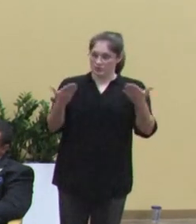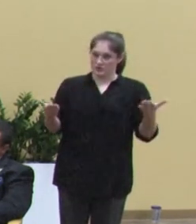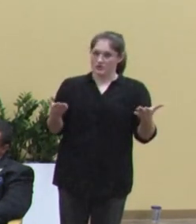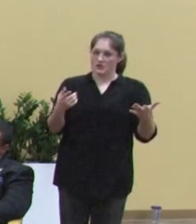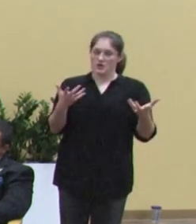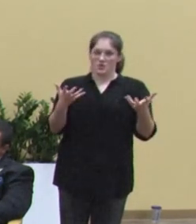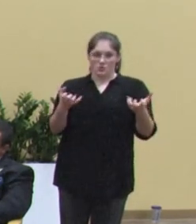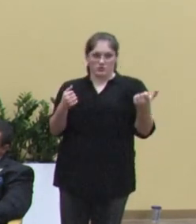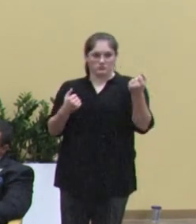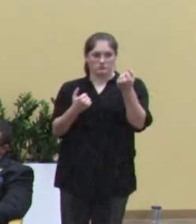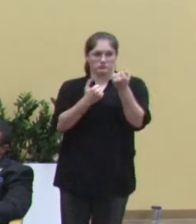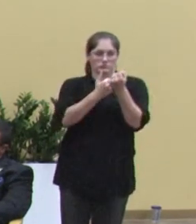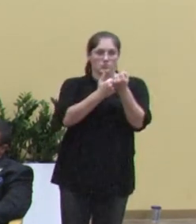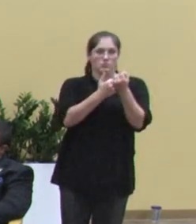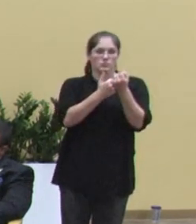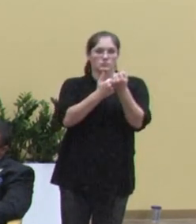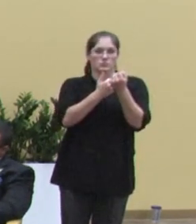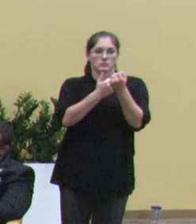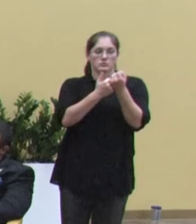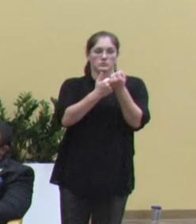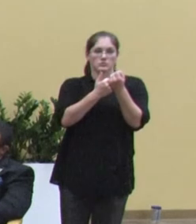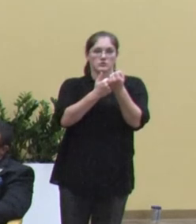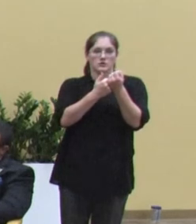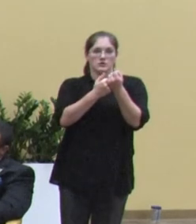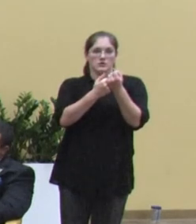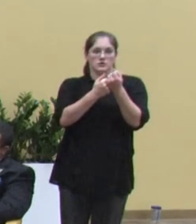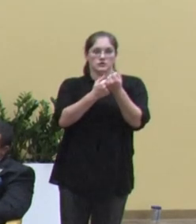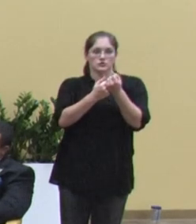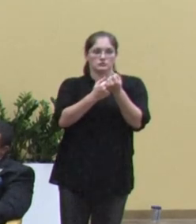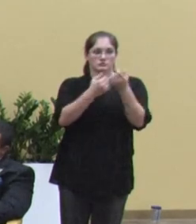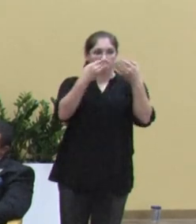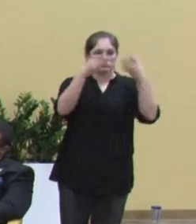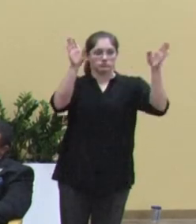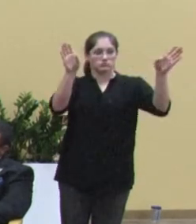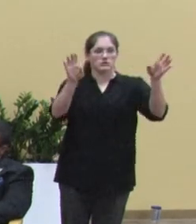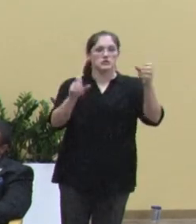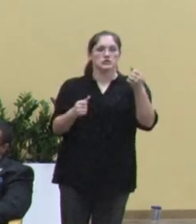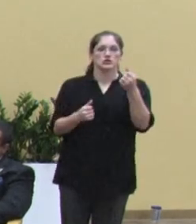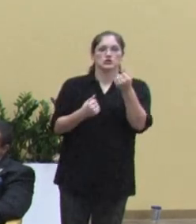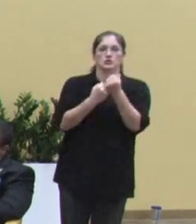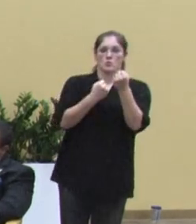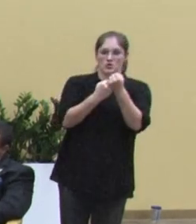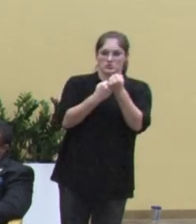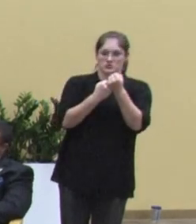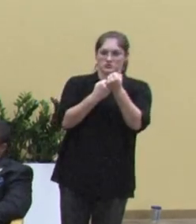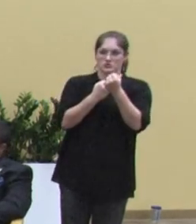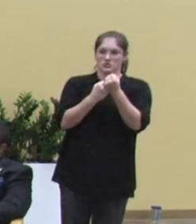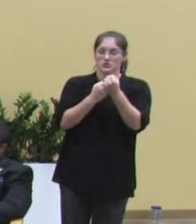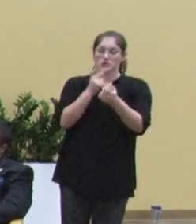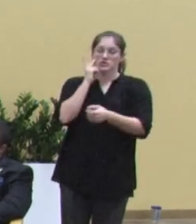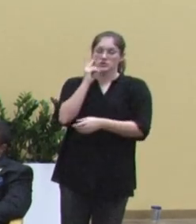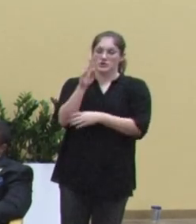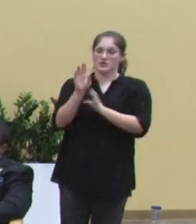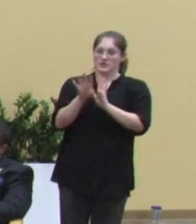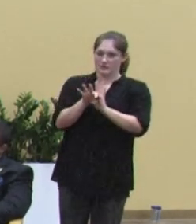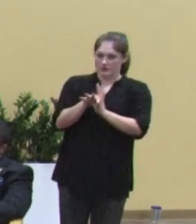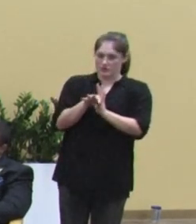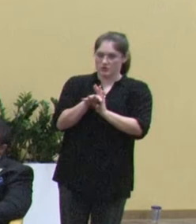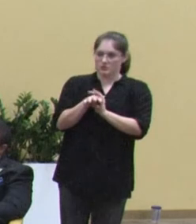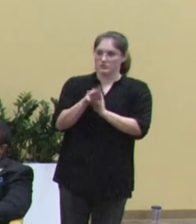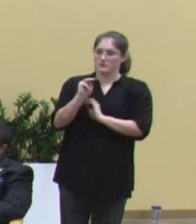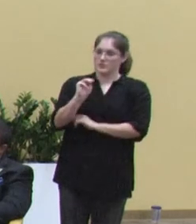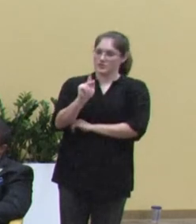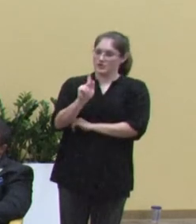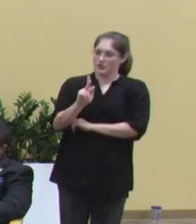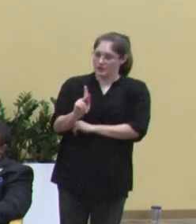promote is support each other. Just as we saw in the video of Dr. King, right? You have to help your brother,